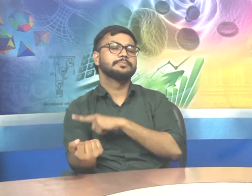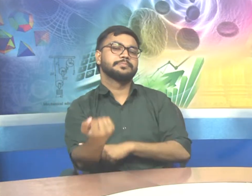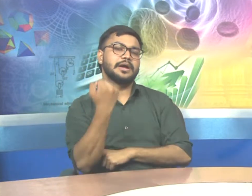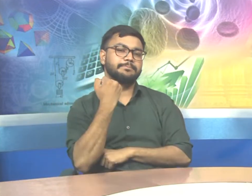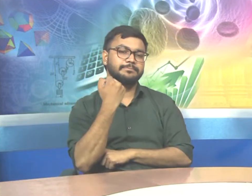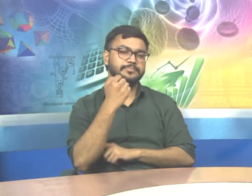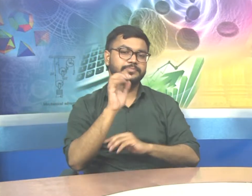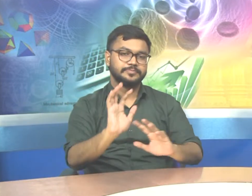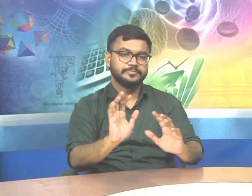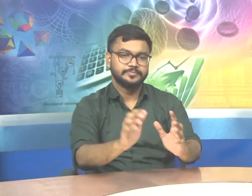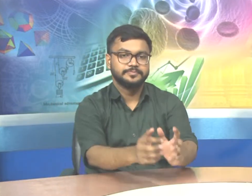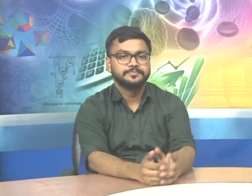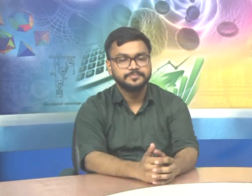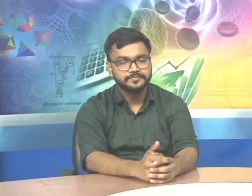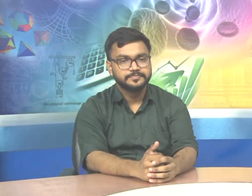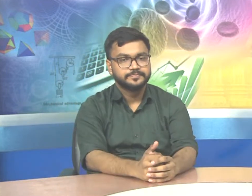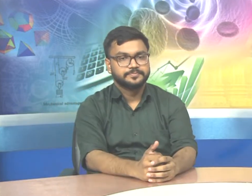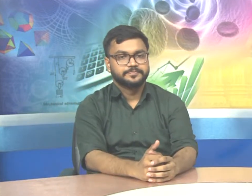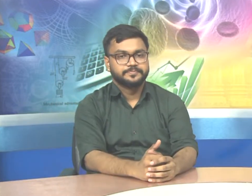one part to another.